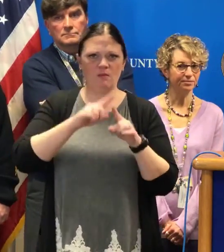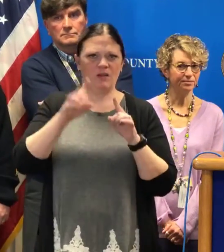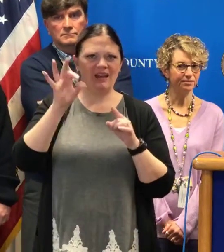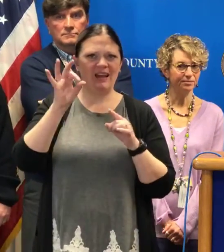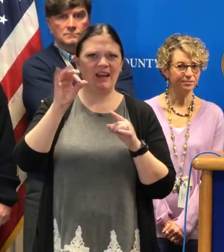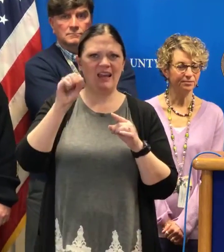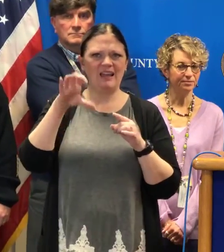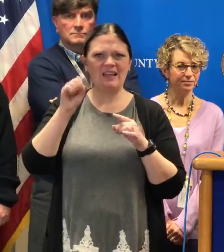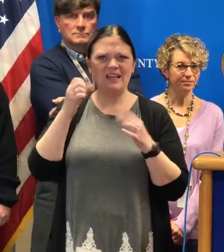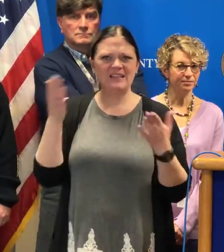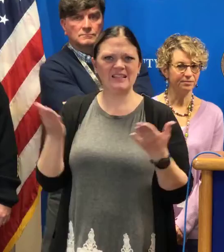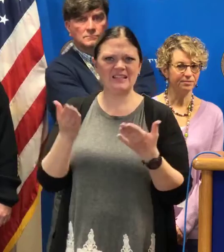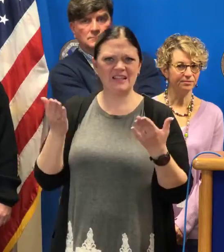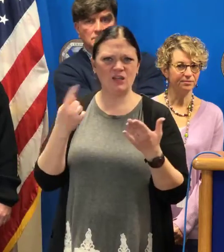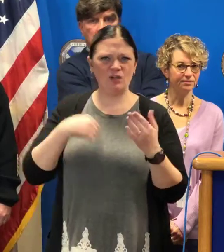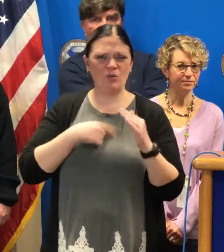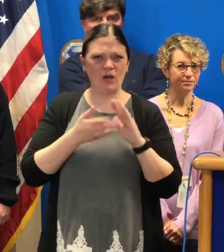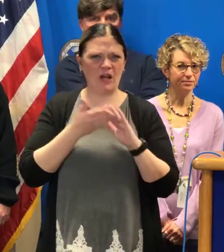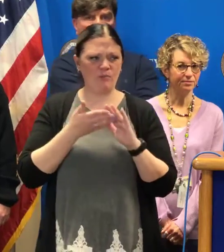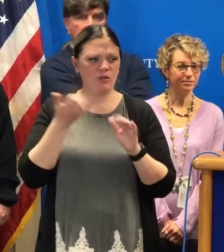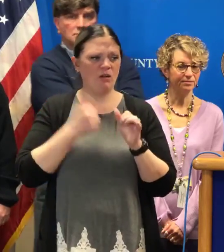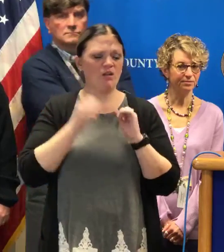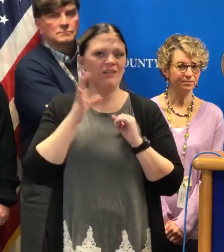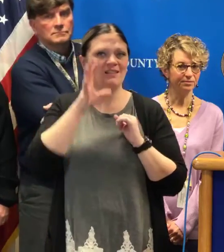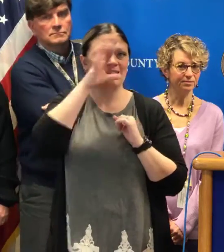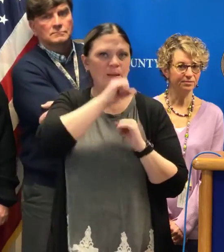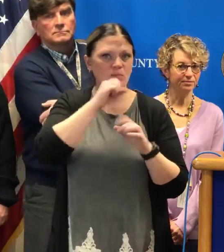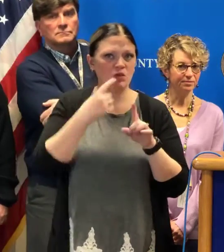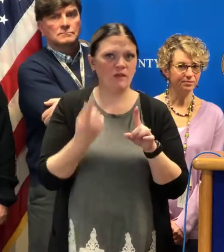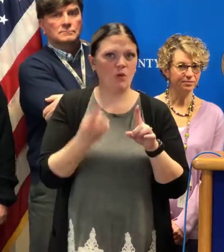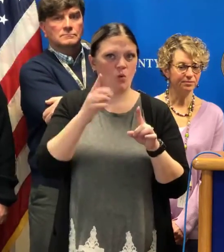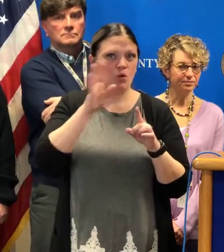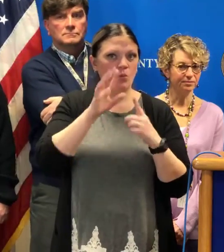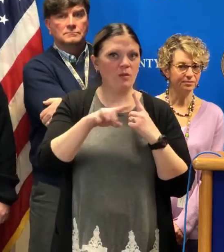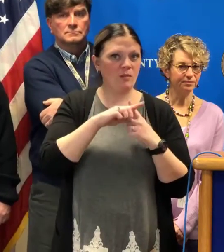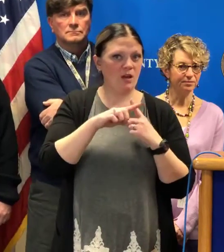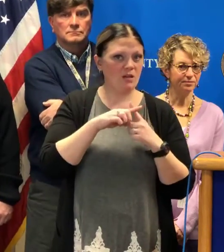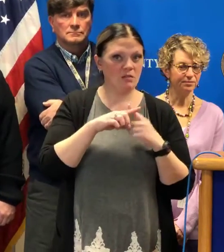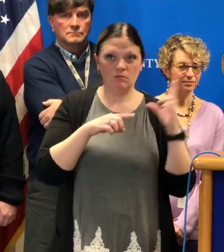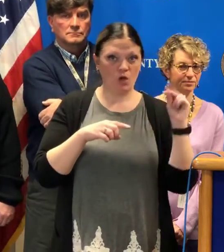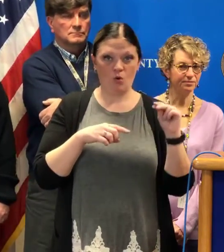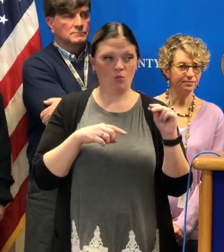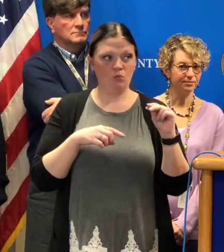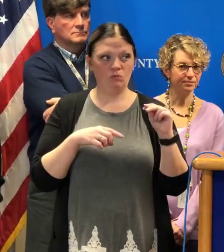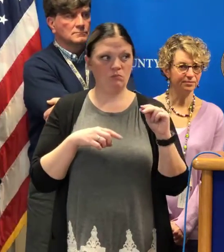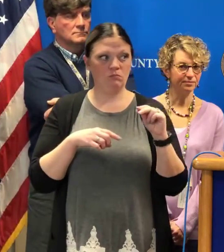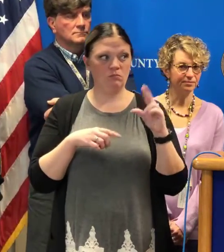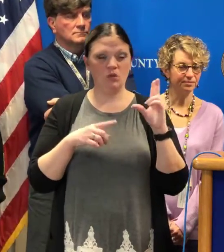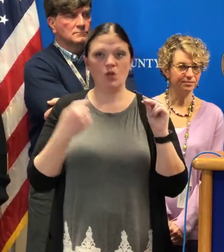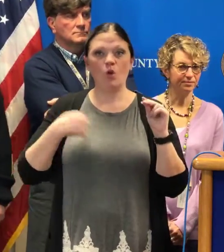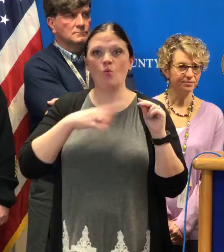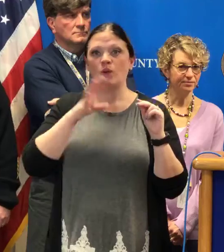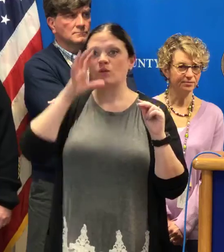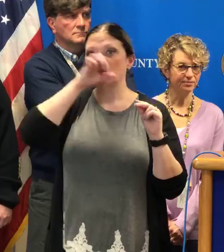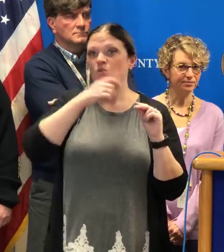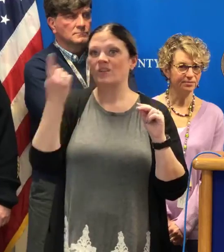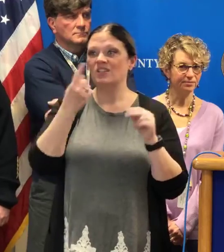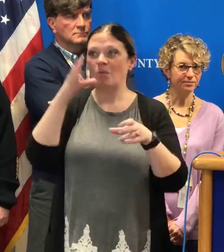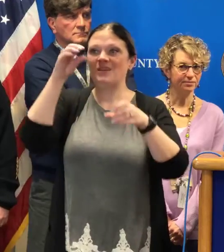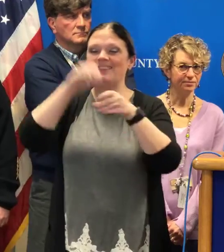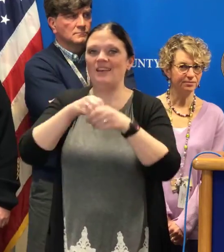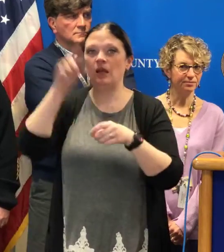we're testing here in Erie County, we're operating under the presumption that one of them is going to be positive. No. No. We're assuming there's someone in this